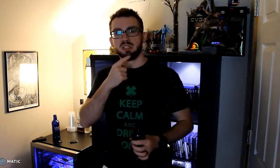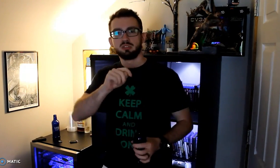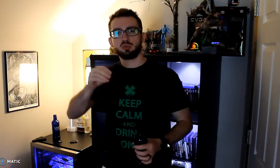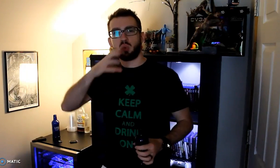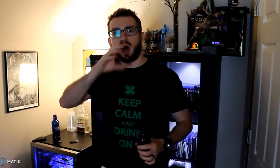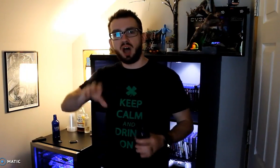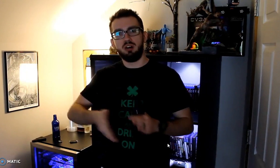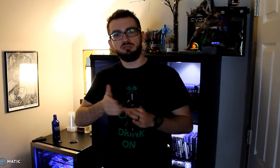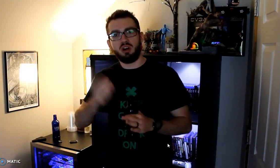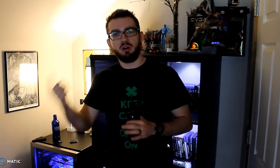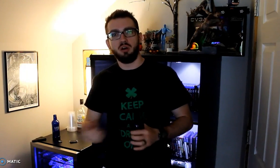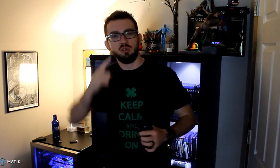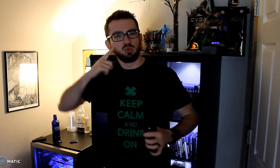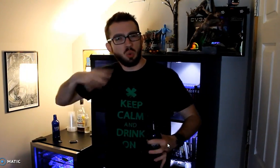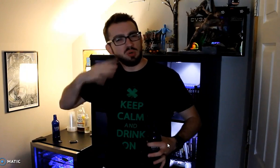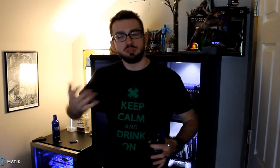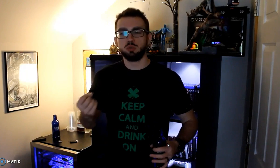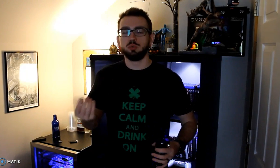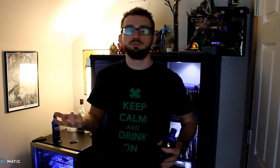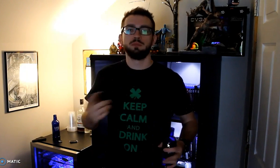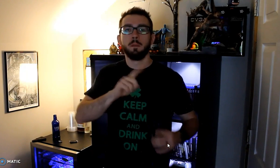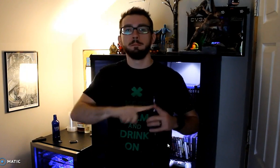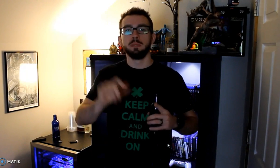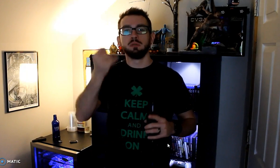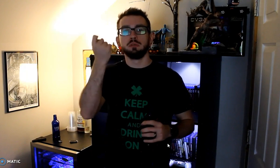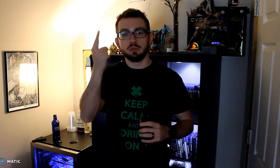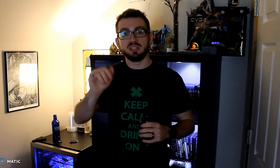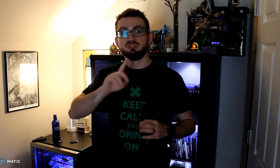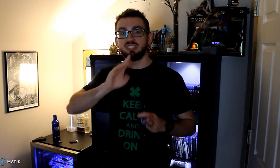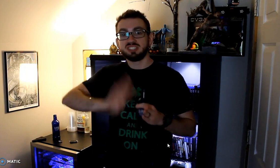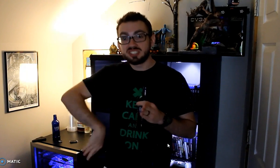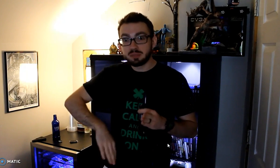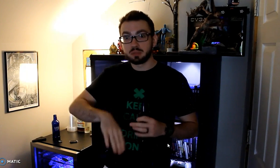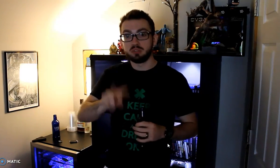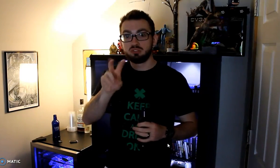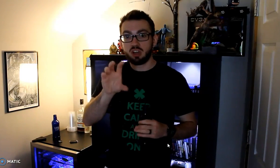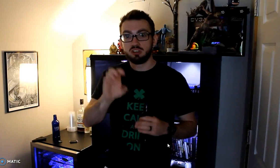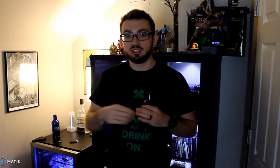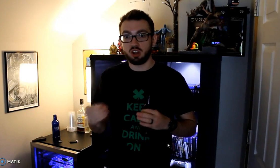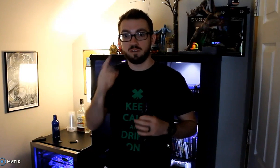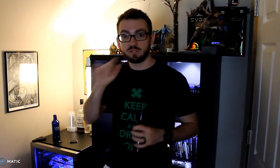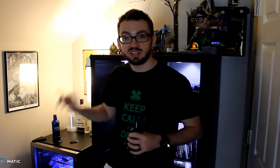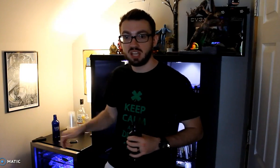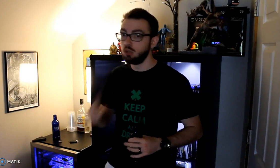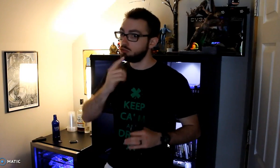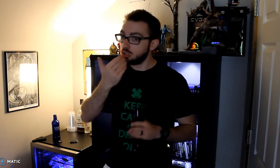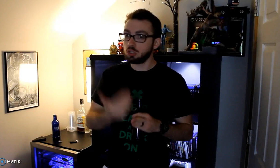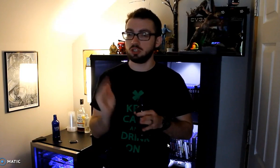And probably a lot of people get the beverages and they're satisfied with the cooler itself and don't ship it